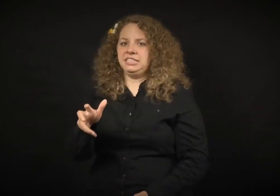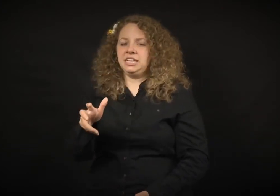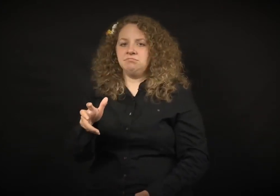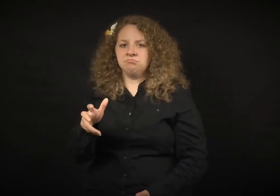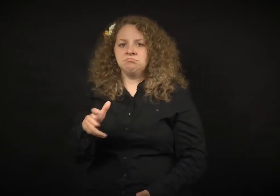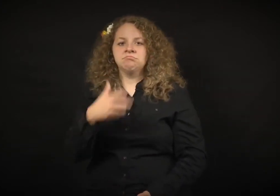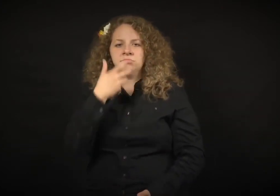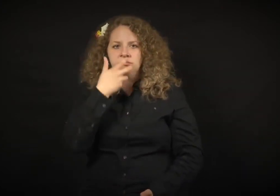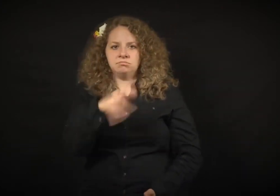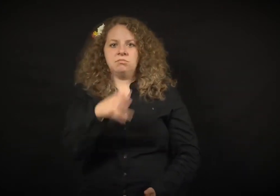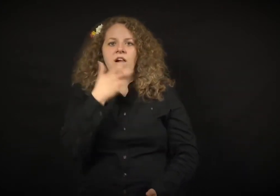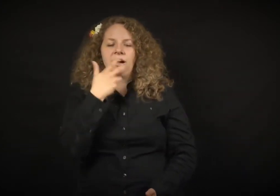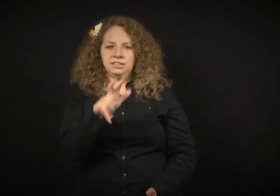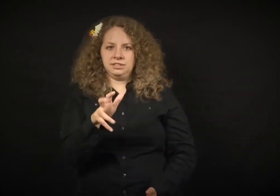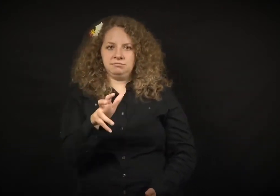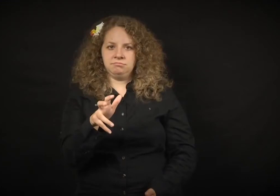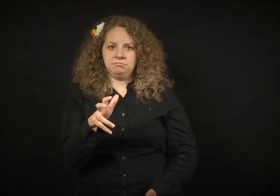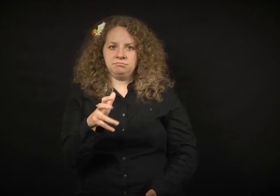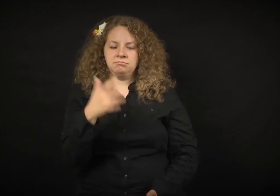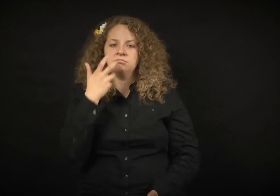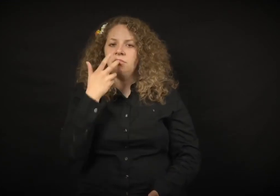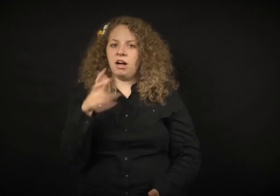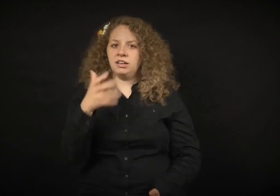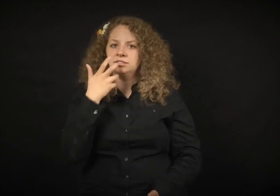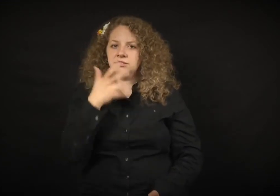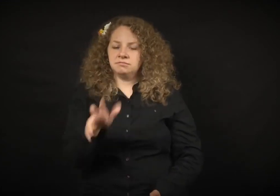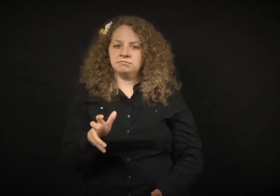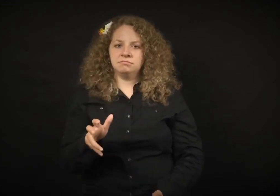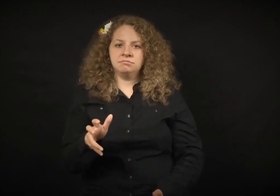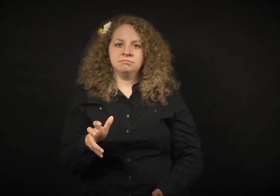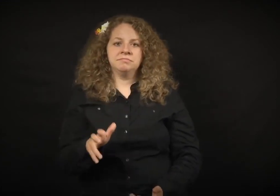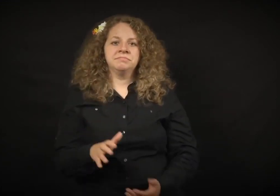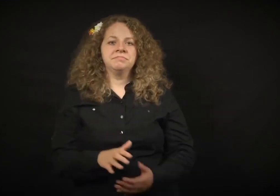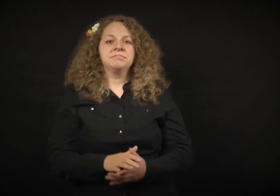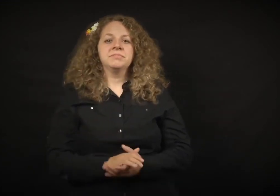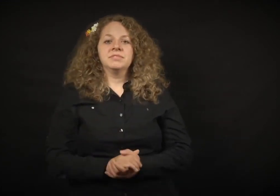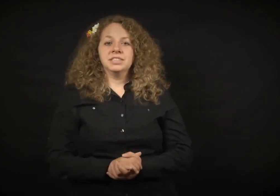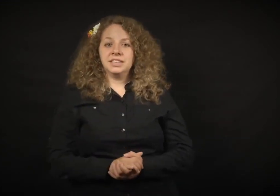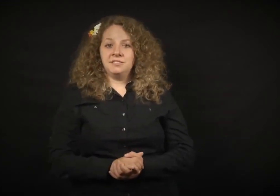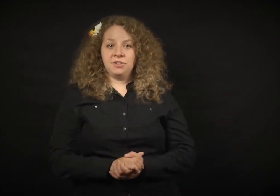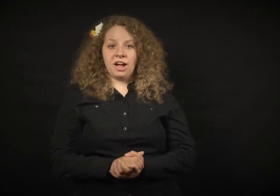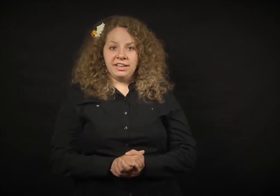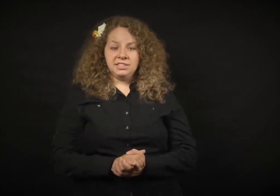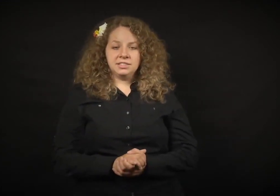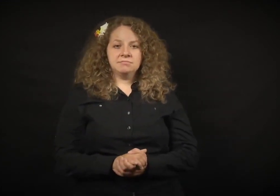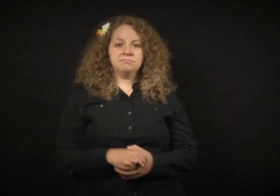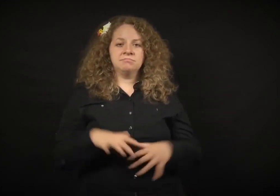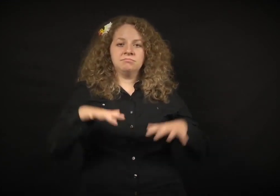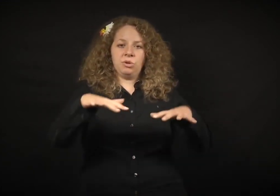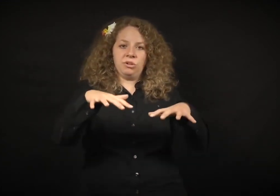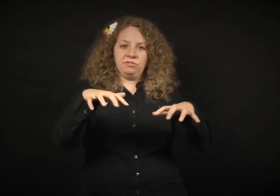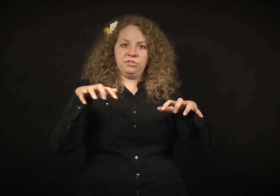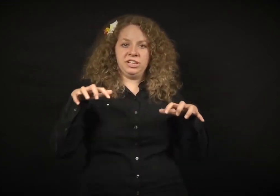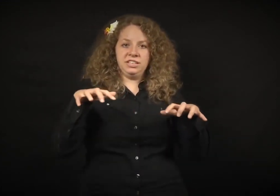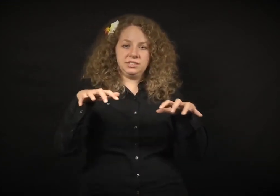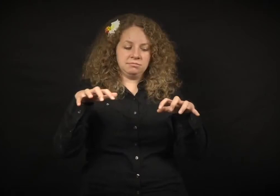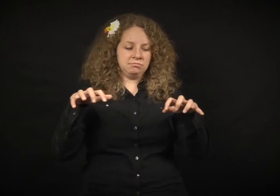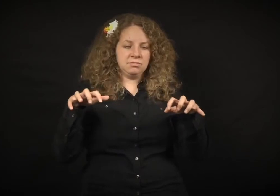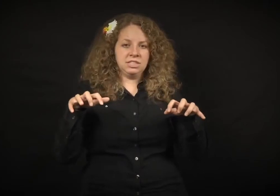spicy. Hot. Hot. The sign for ice or freeze. This